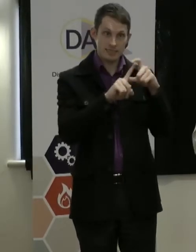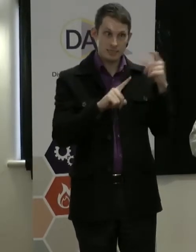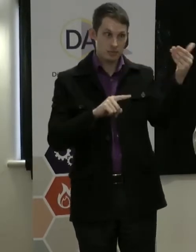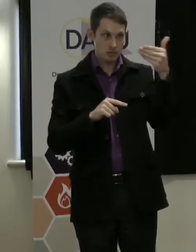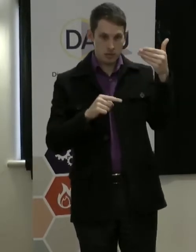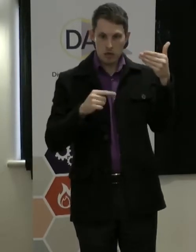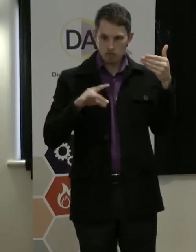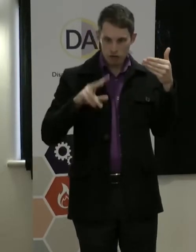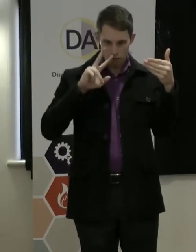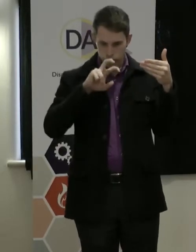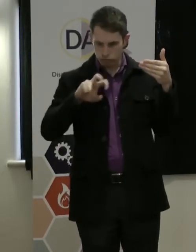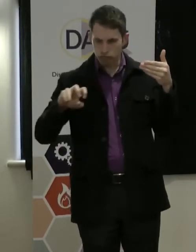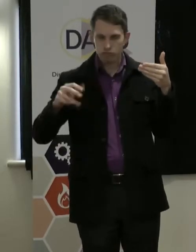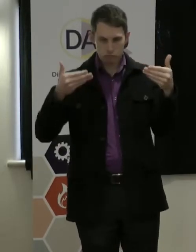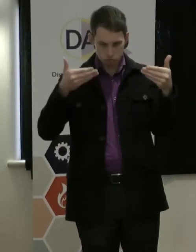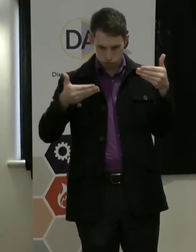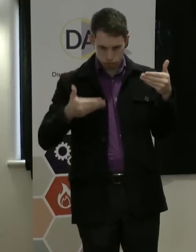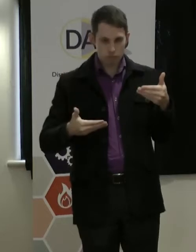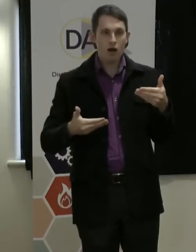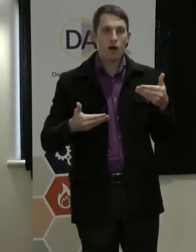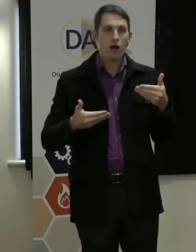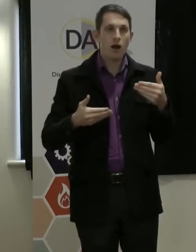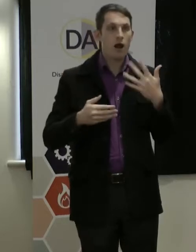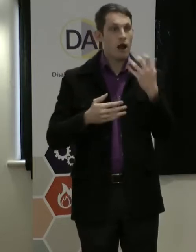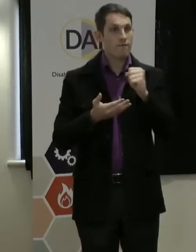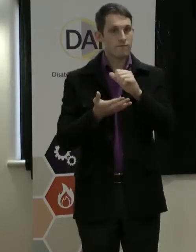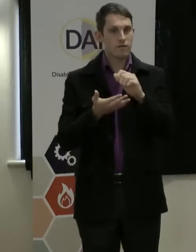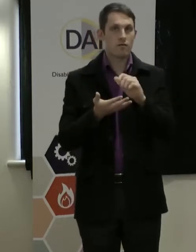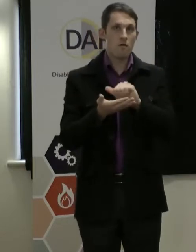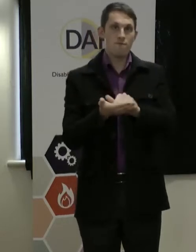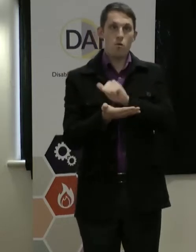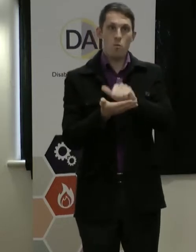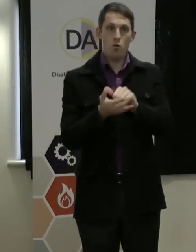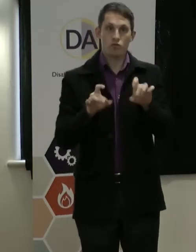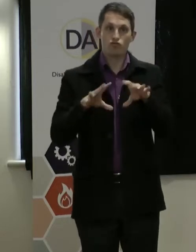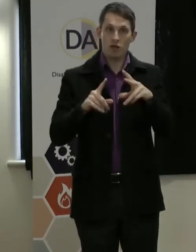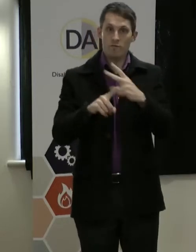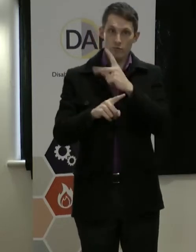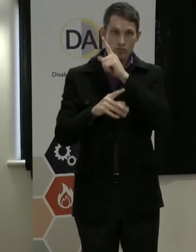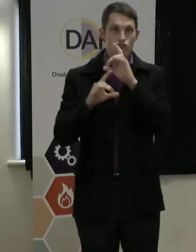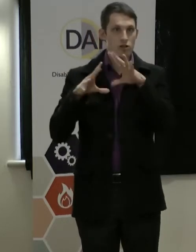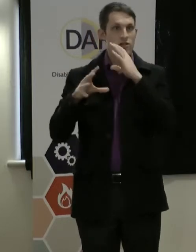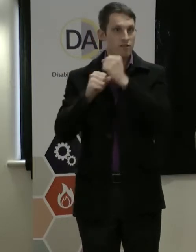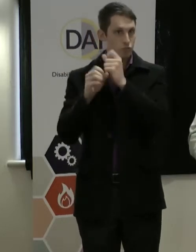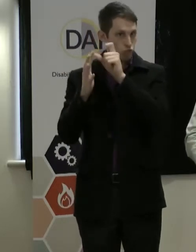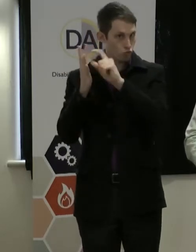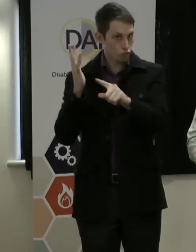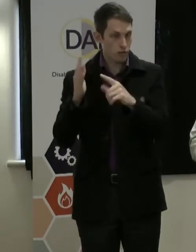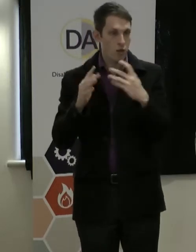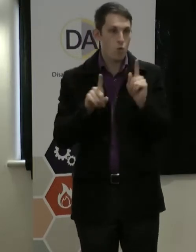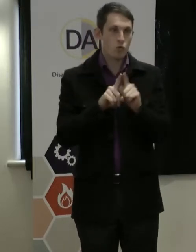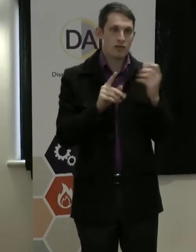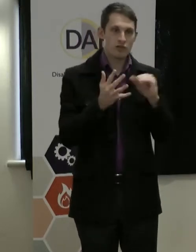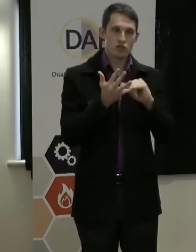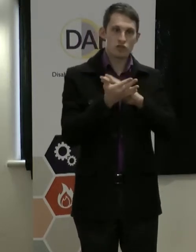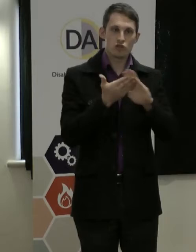There's a formal Australian review, which is coming out of the Australian government, and then there's what's called the shadow